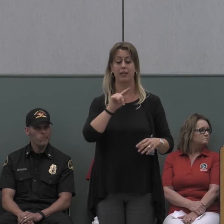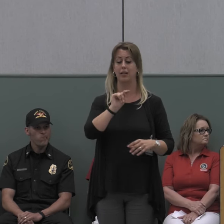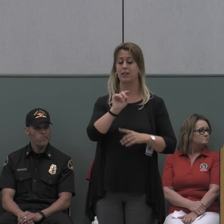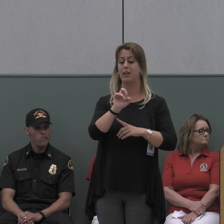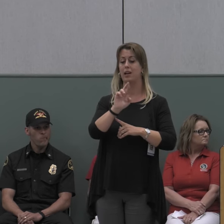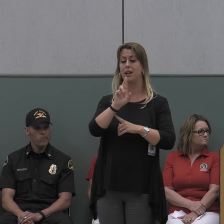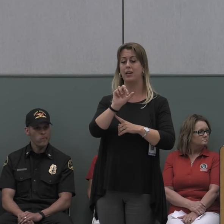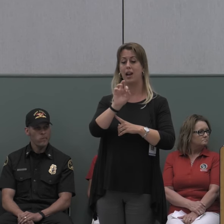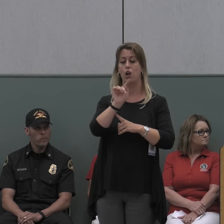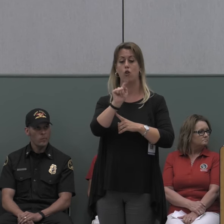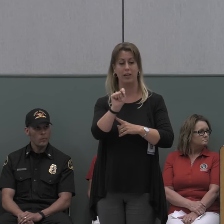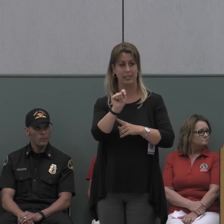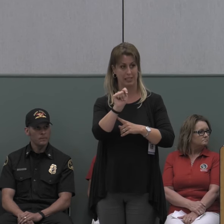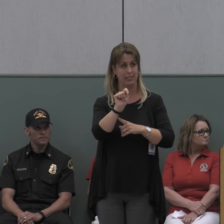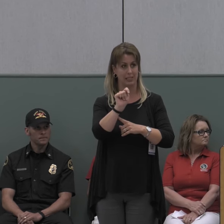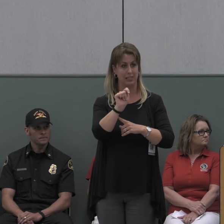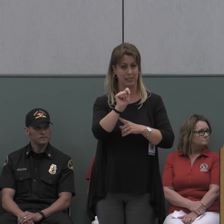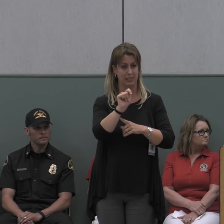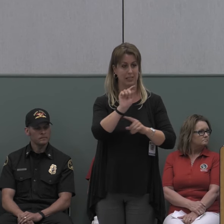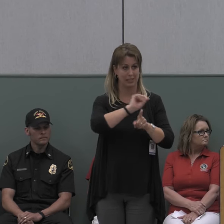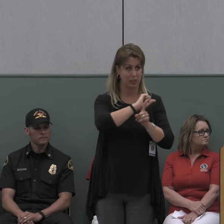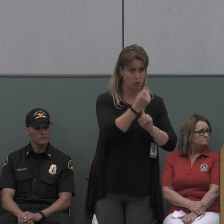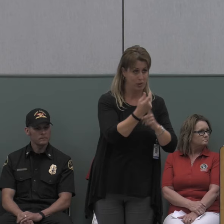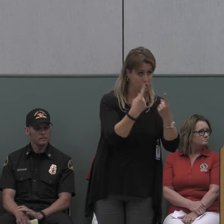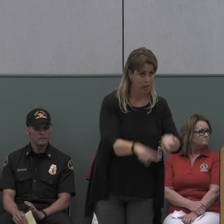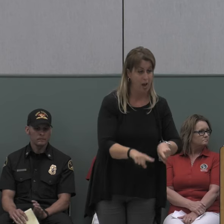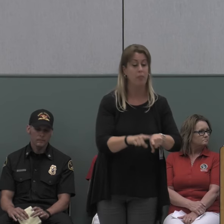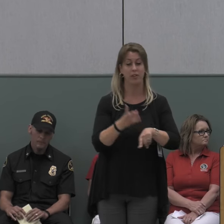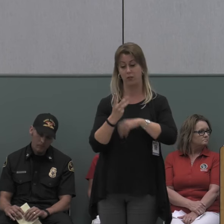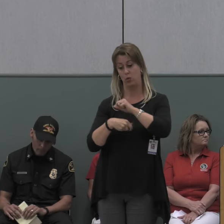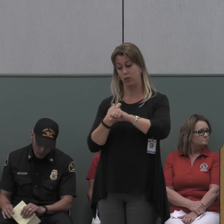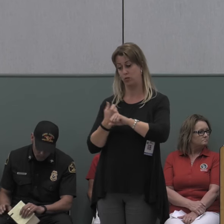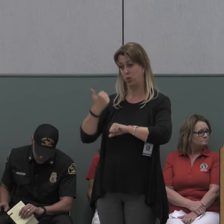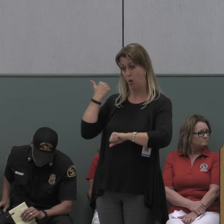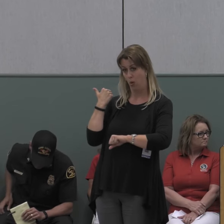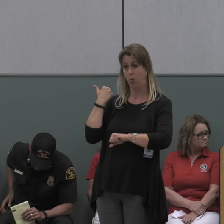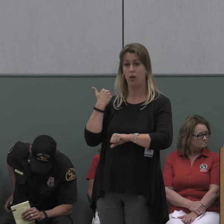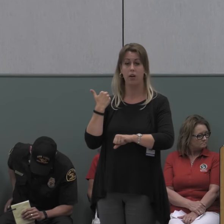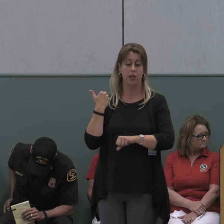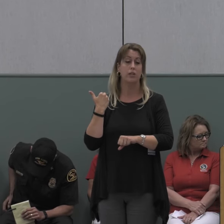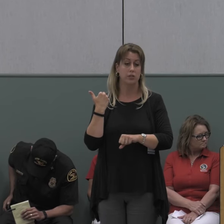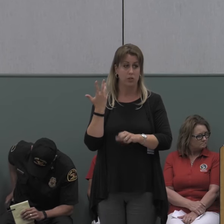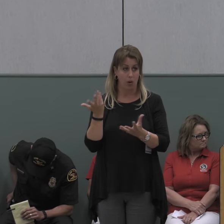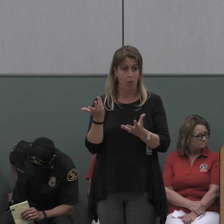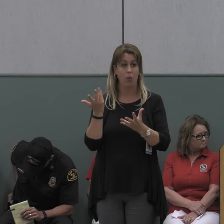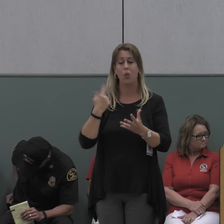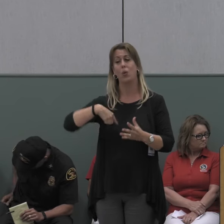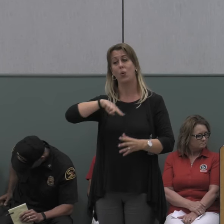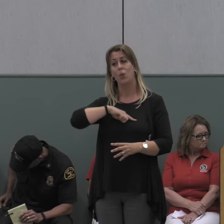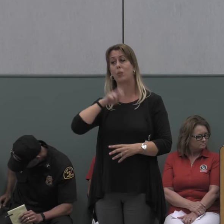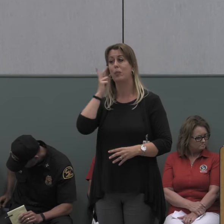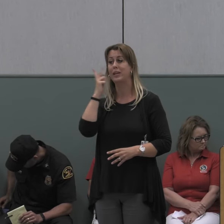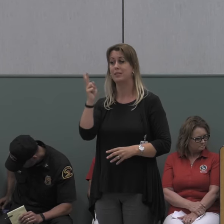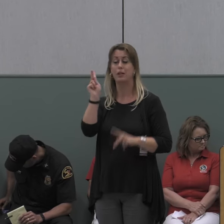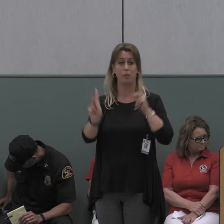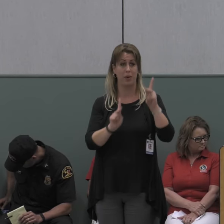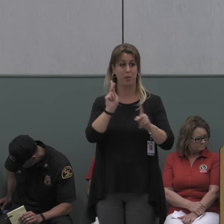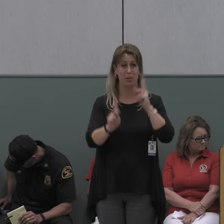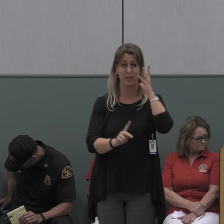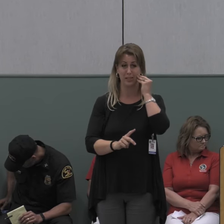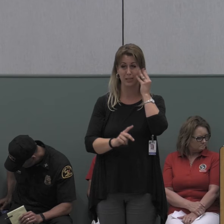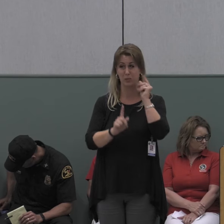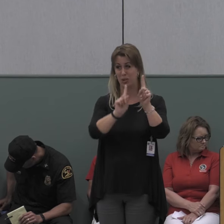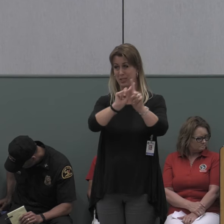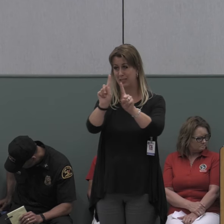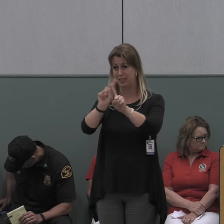Unfortunately, we see people more often than we want to who have been through something like this. And there is one thing these events have